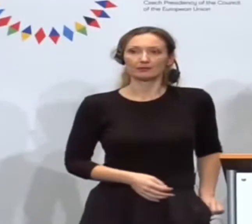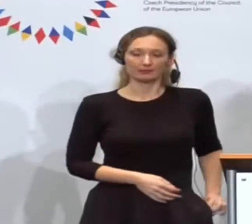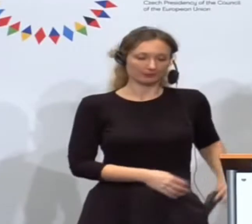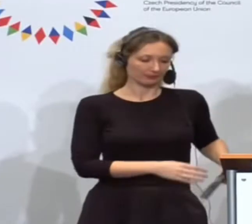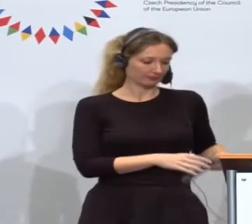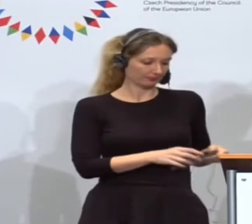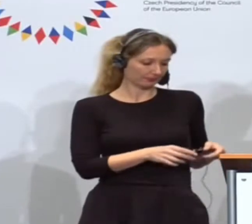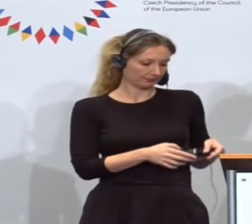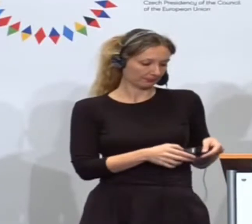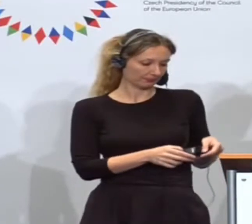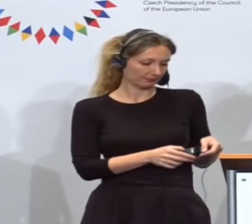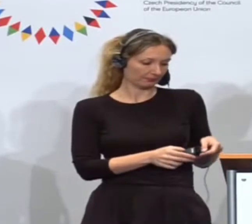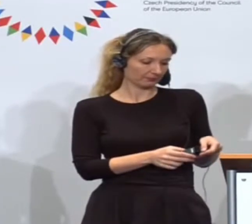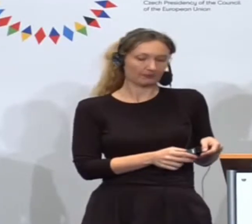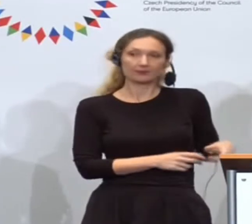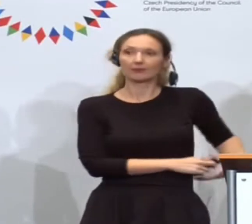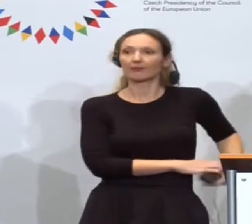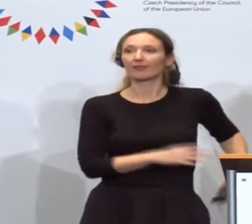before next spring.